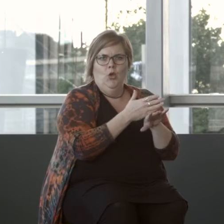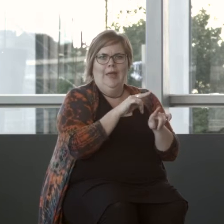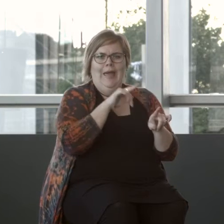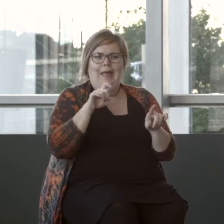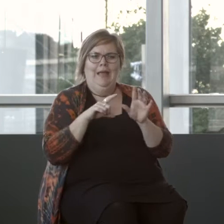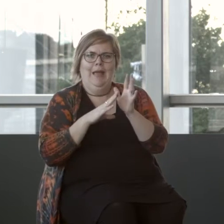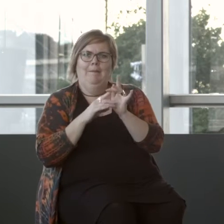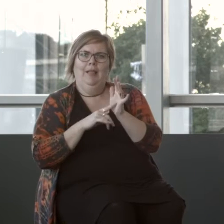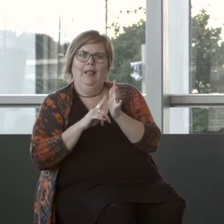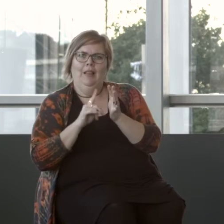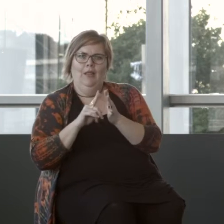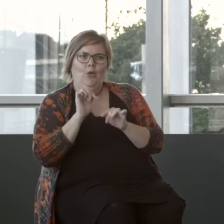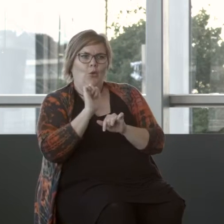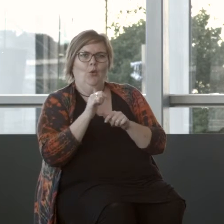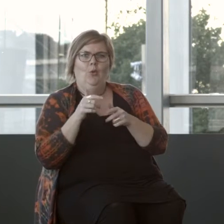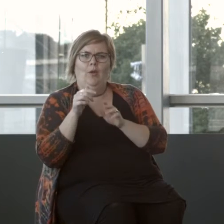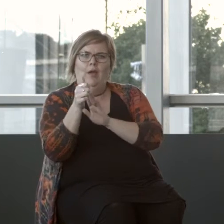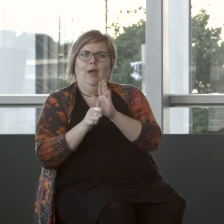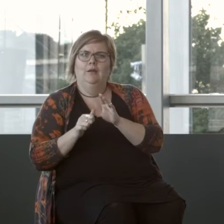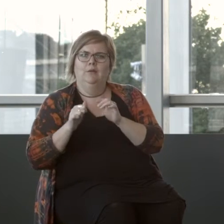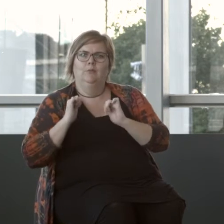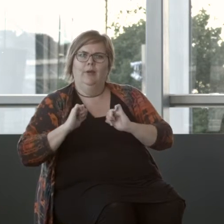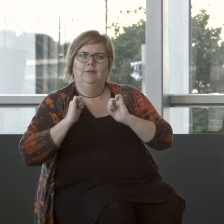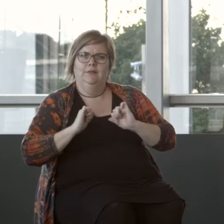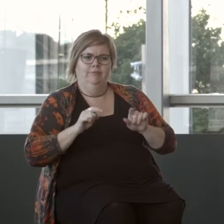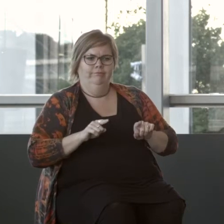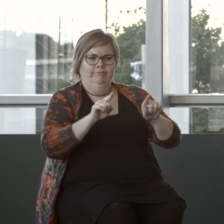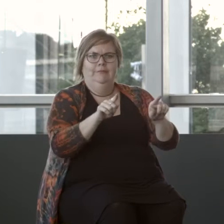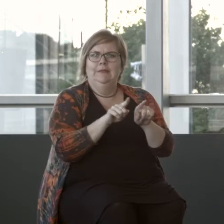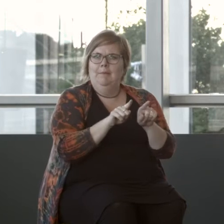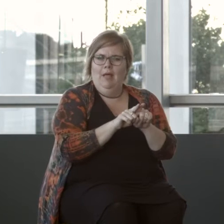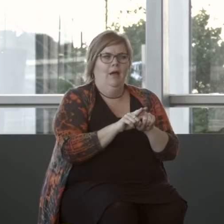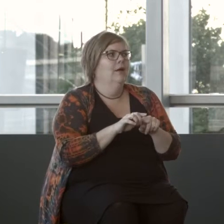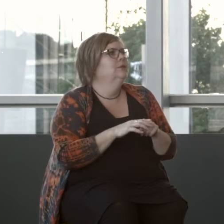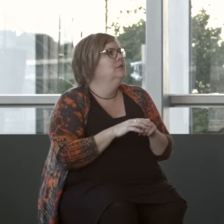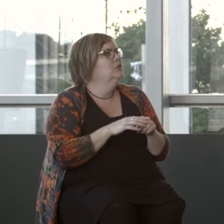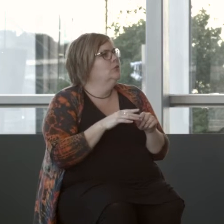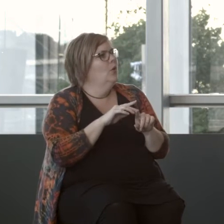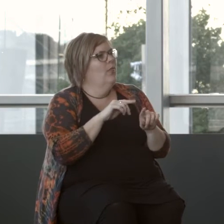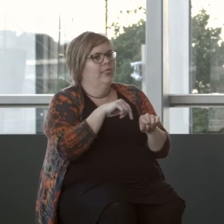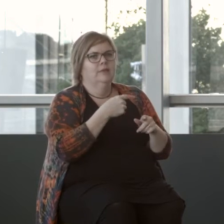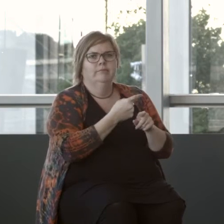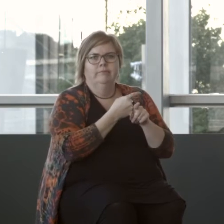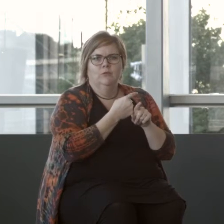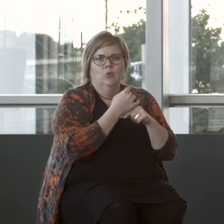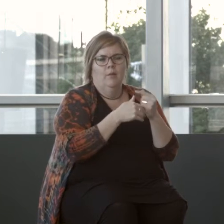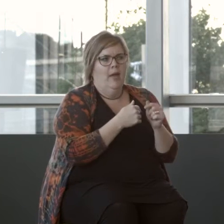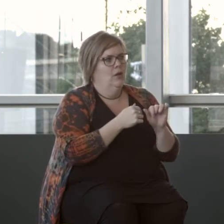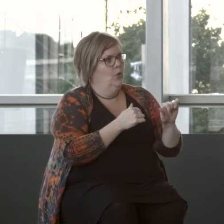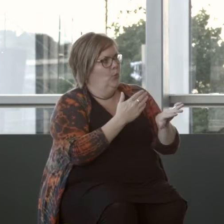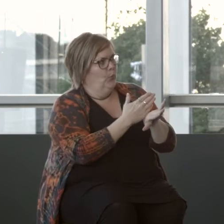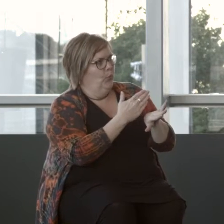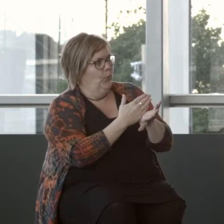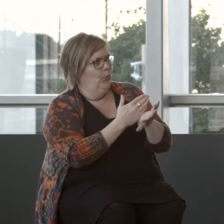Camille's artistic practice. So in this talk, we're going to tease out these elements of her work, but also